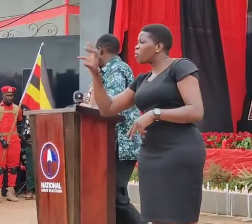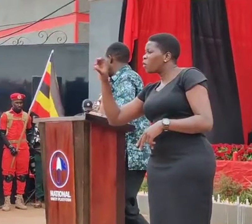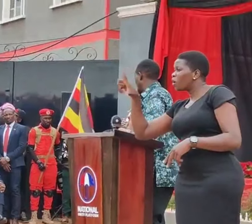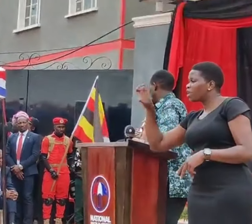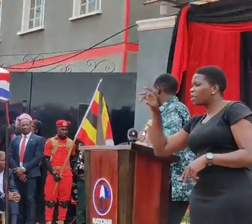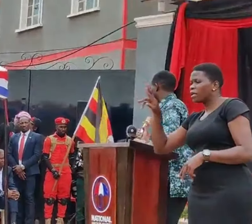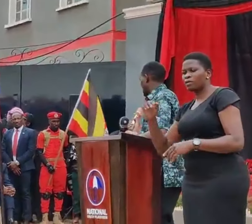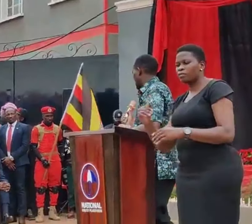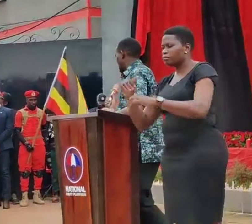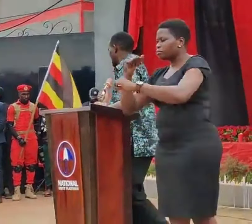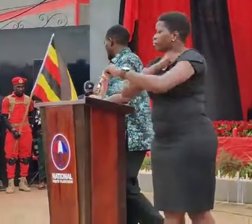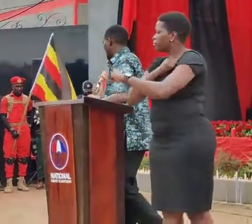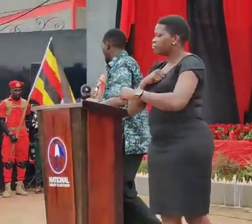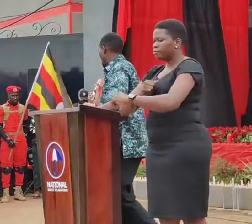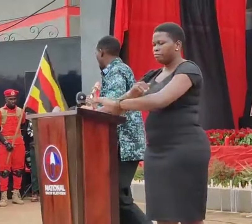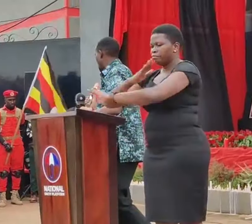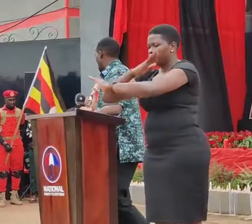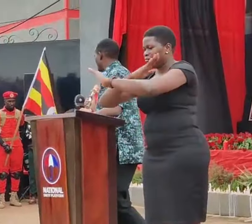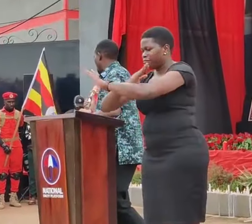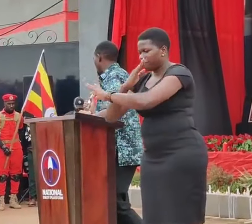netusanga lodigoloka